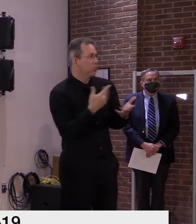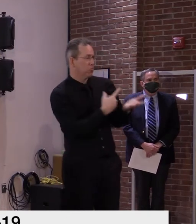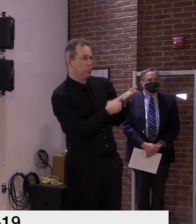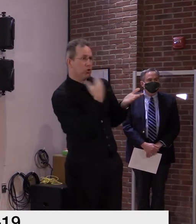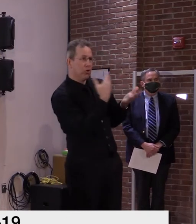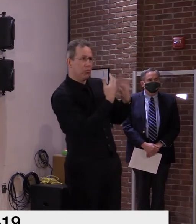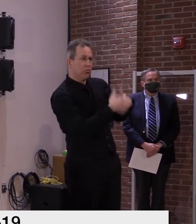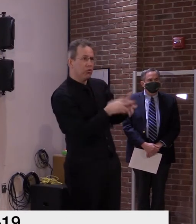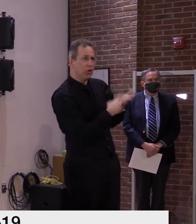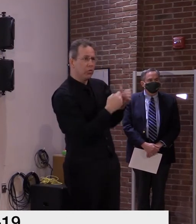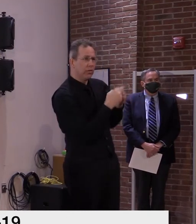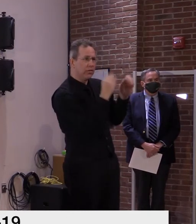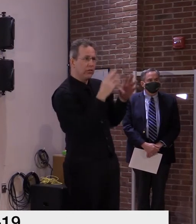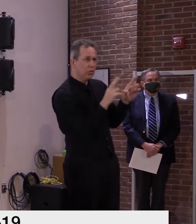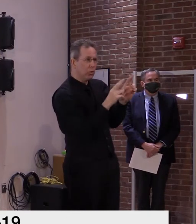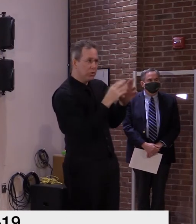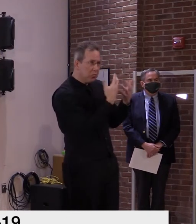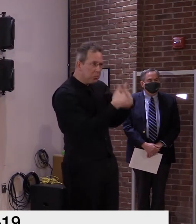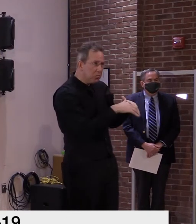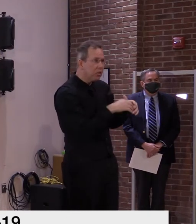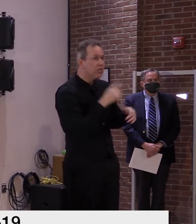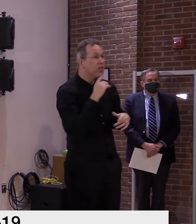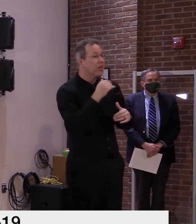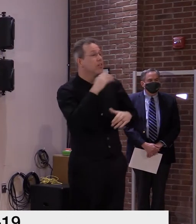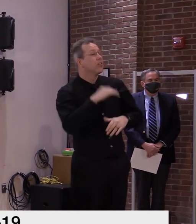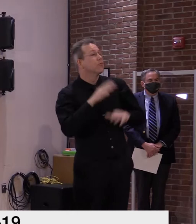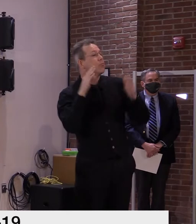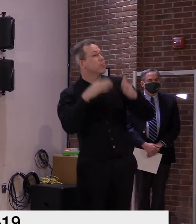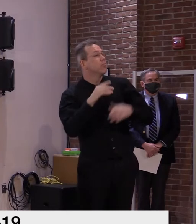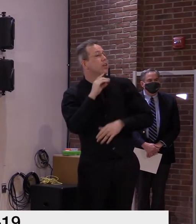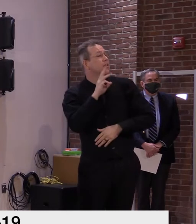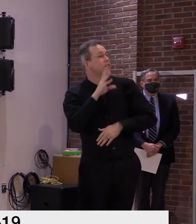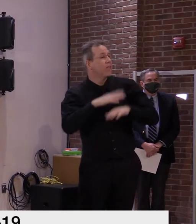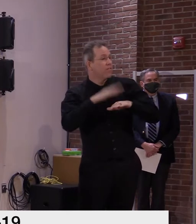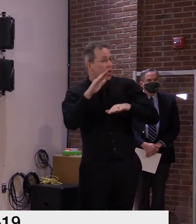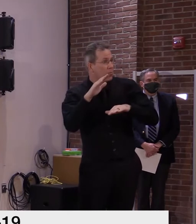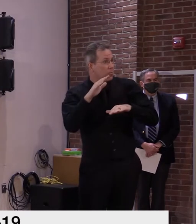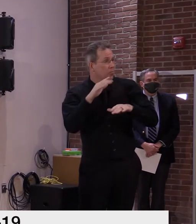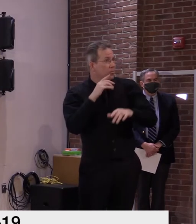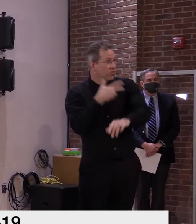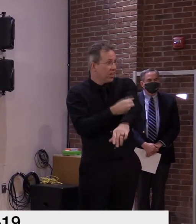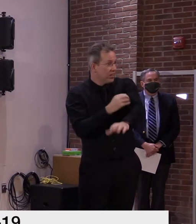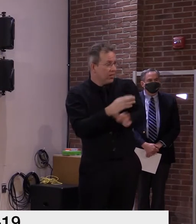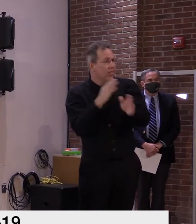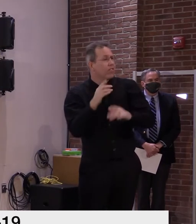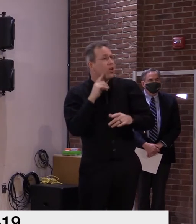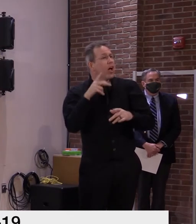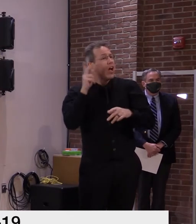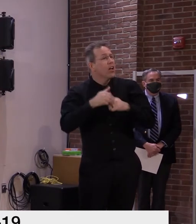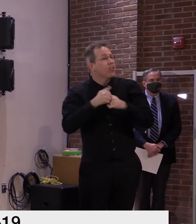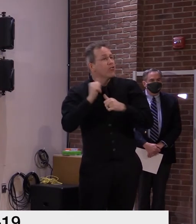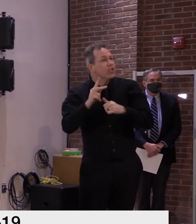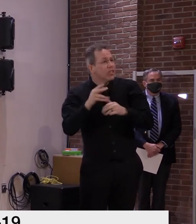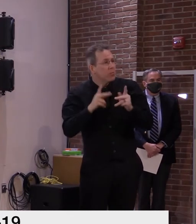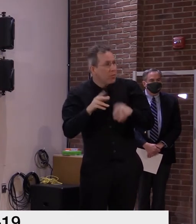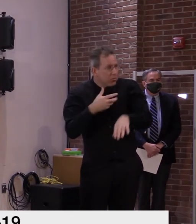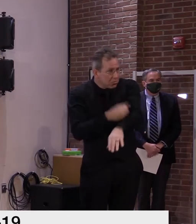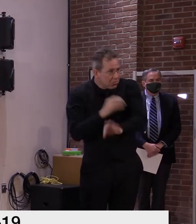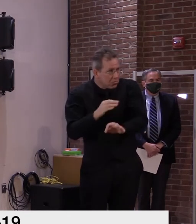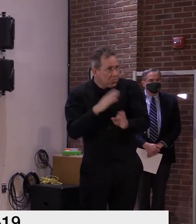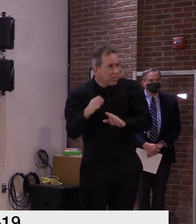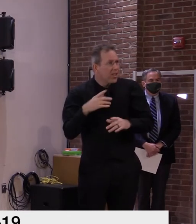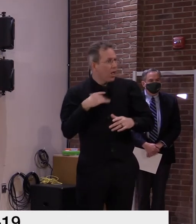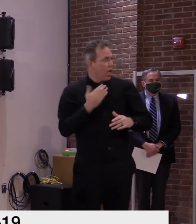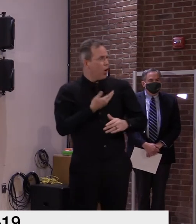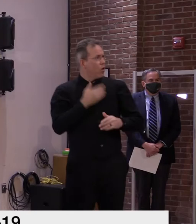toward those with high risk conditions, we're clearly nearing our goal to protect those at most risk. And we'll get